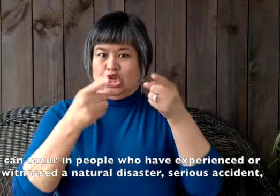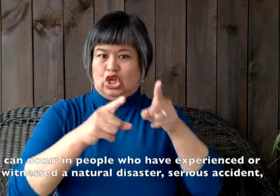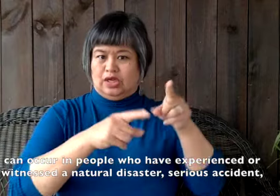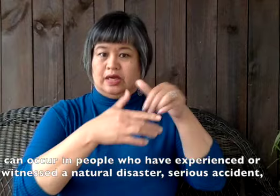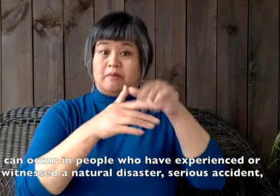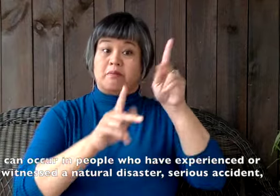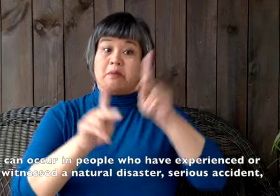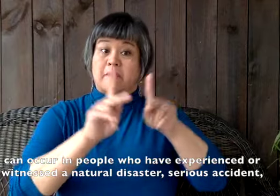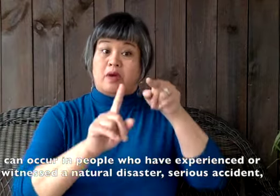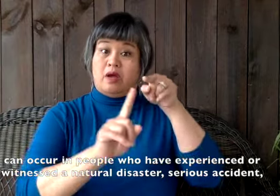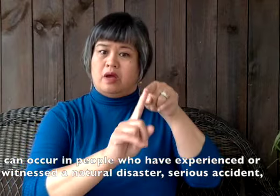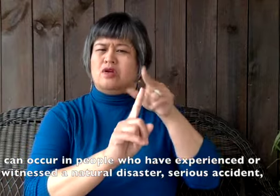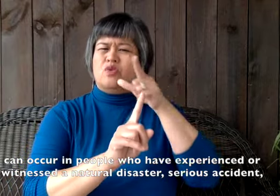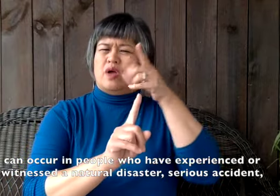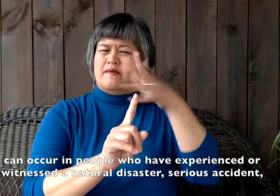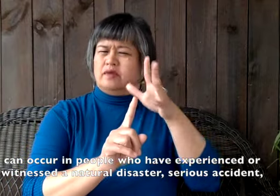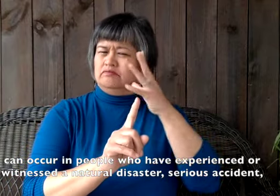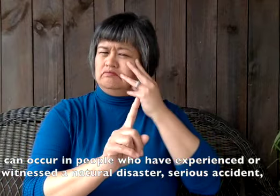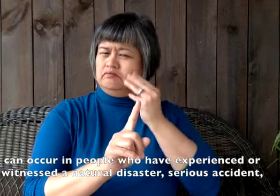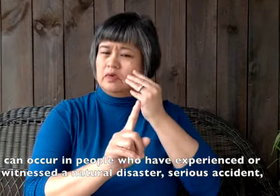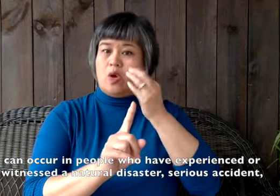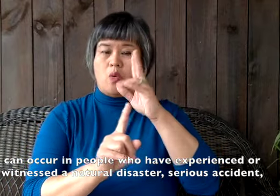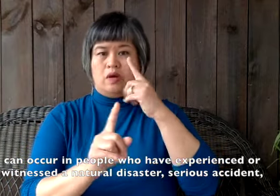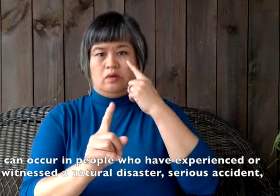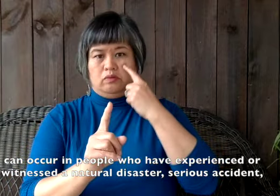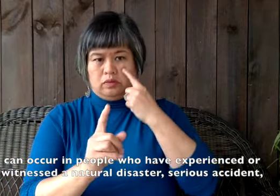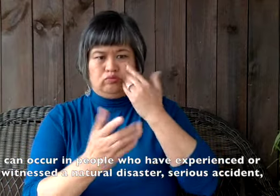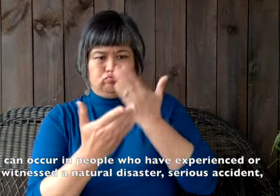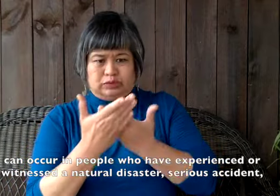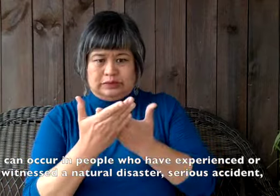that can occur in people who have experienced or witnessed a natural disaster,